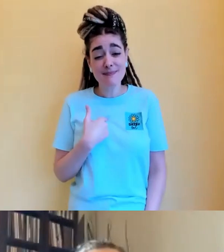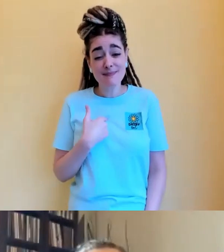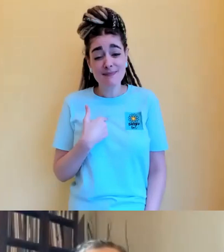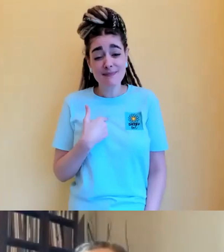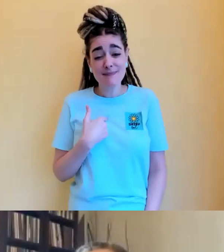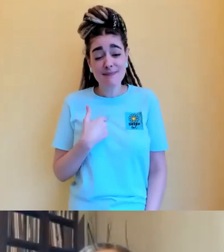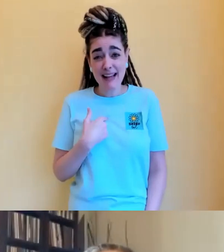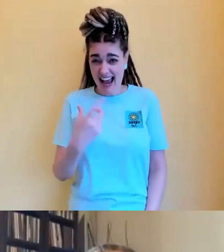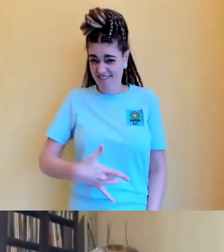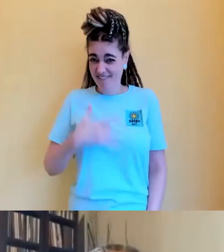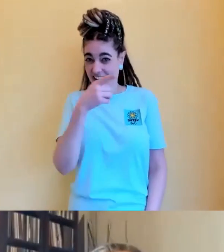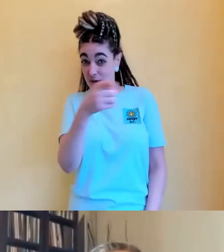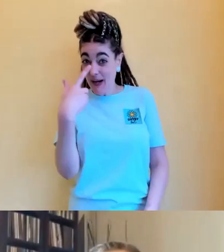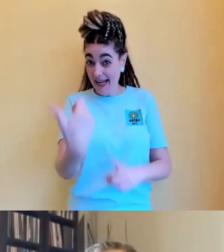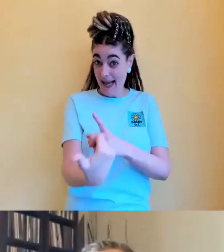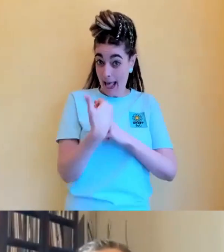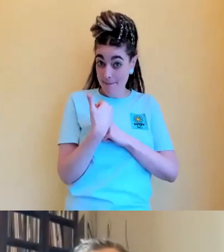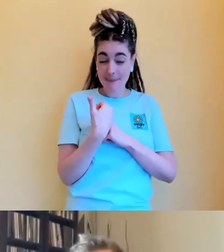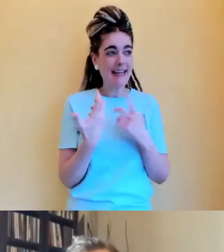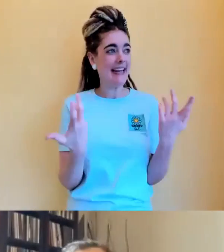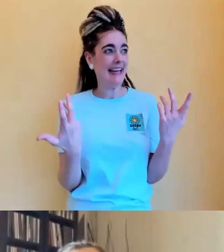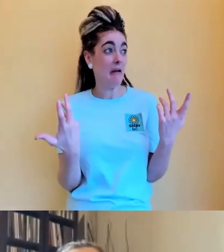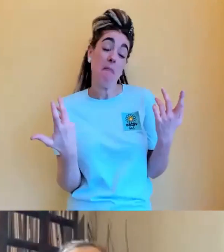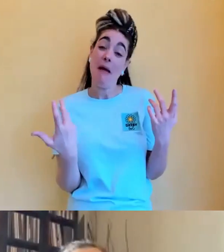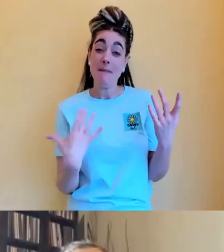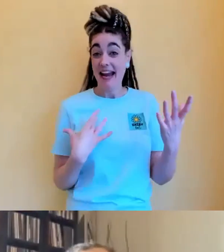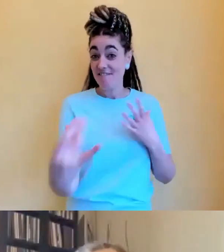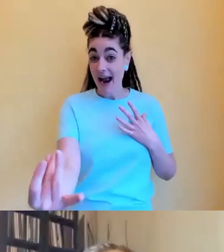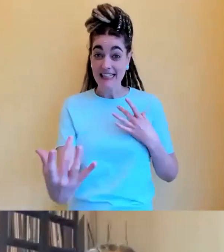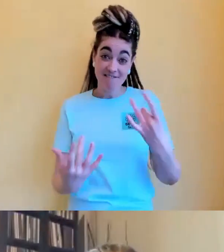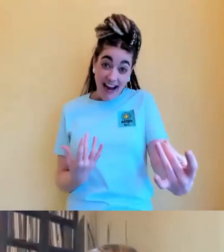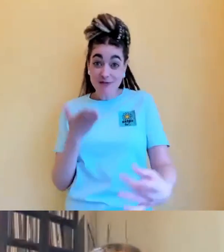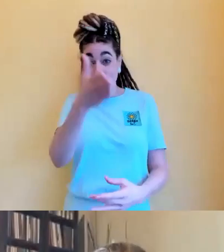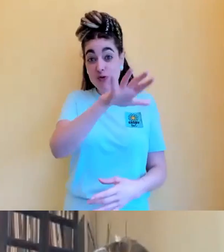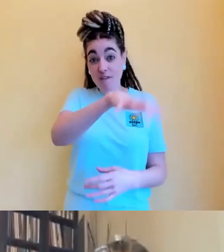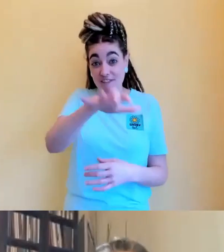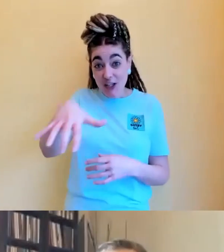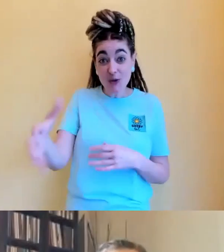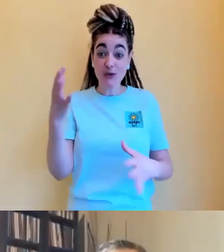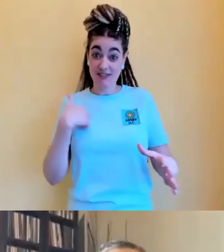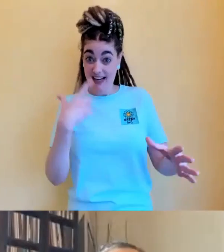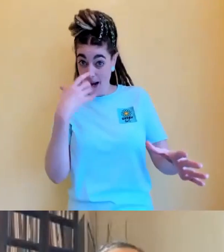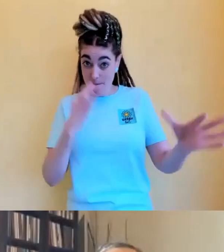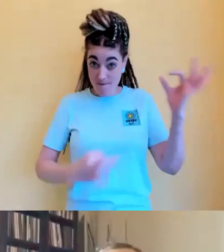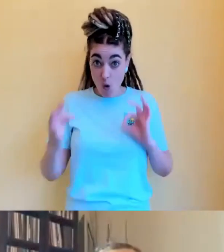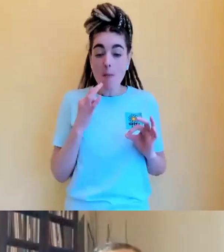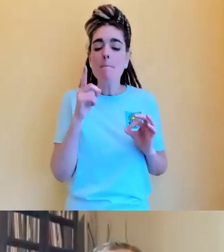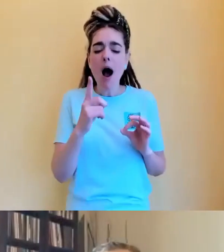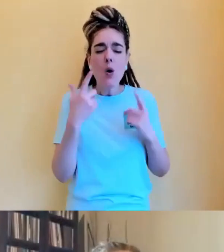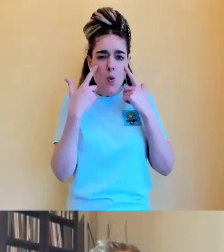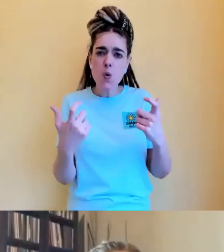can help me by inviting me to perform in your venues in a COVID